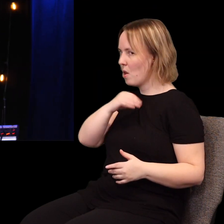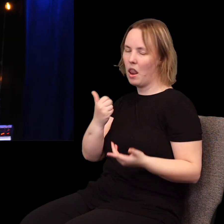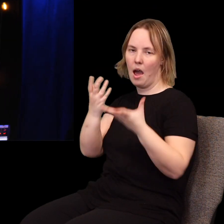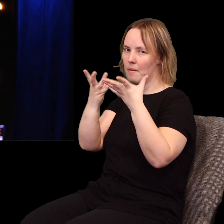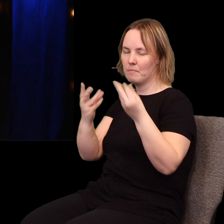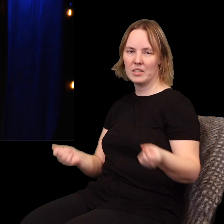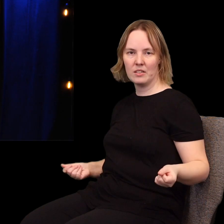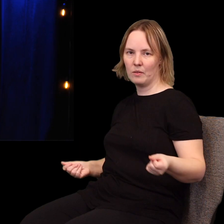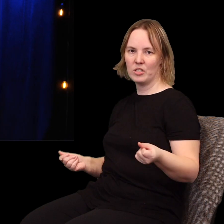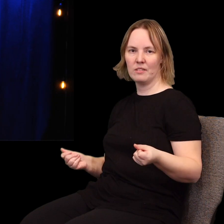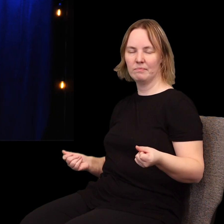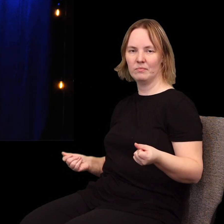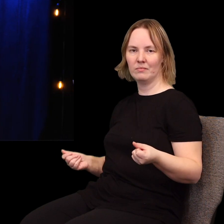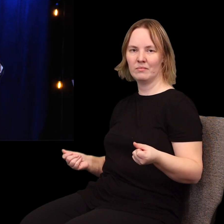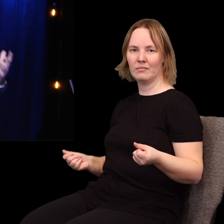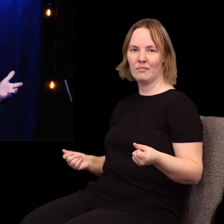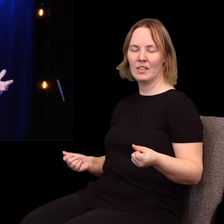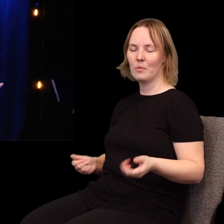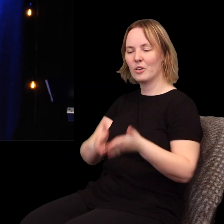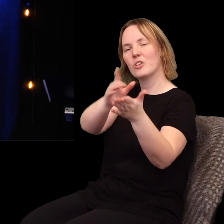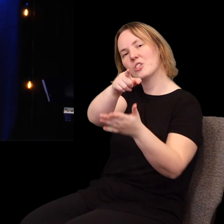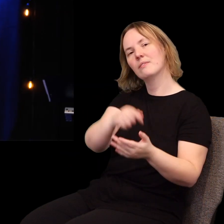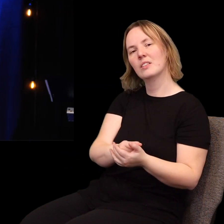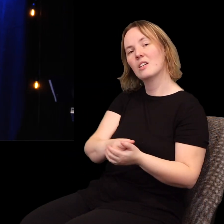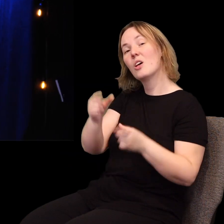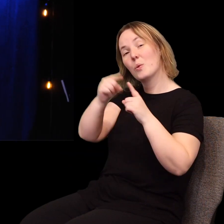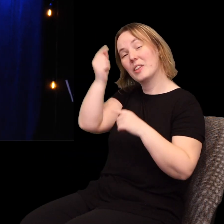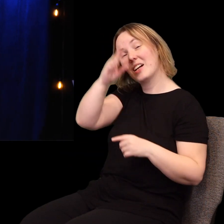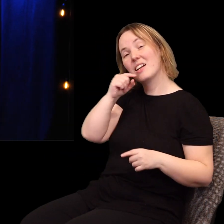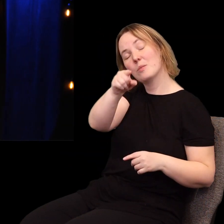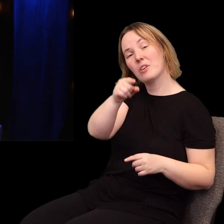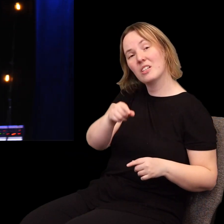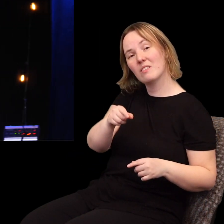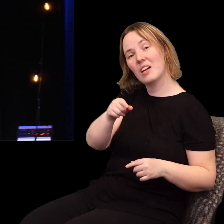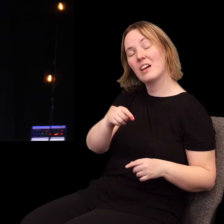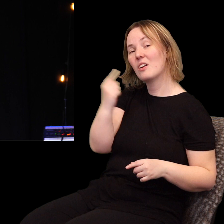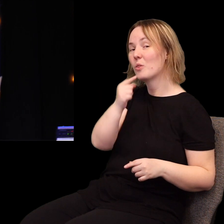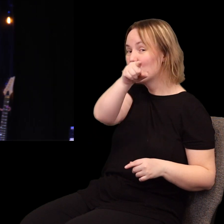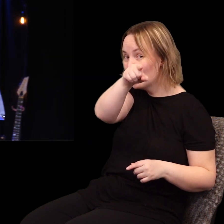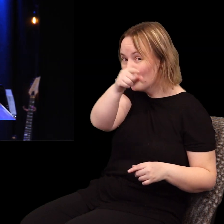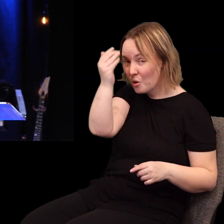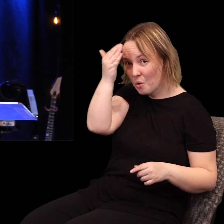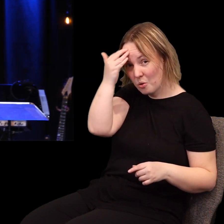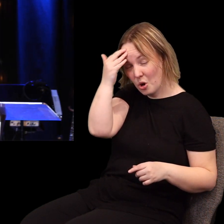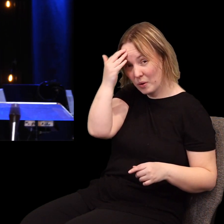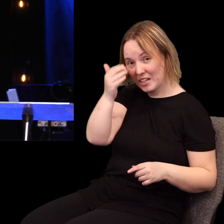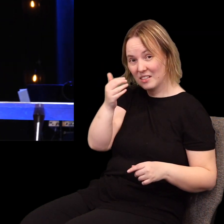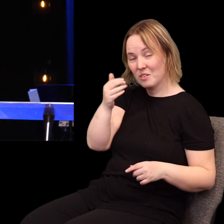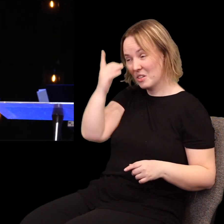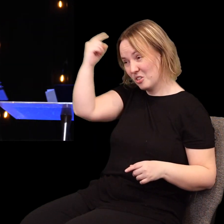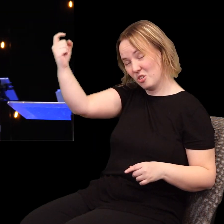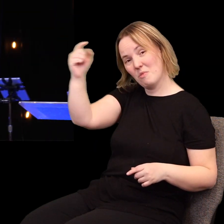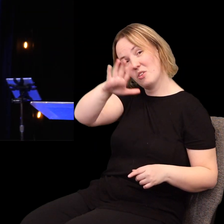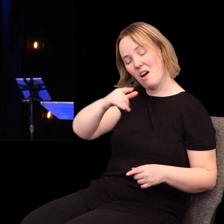be extinguished. And I just want to encourage you this morning. The word that God has spoken to you, and only you know what that is. Only you